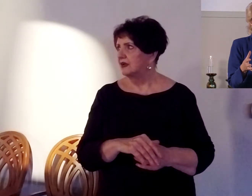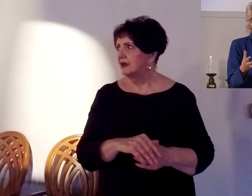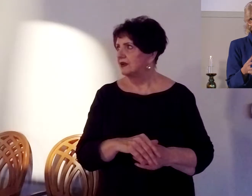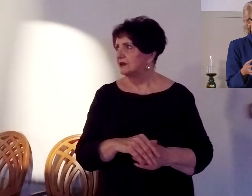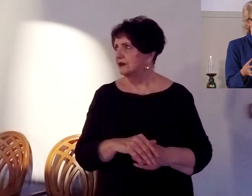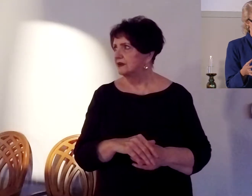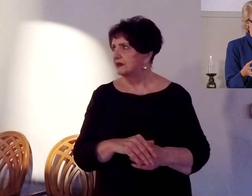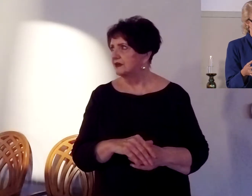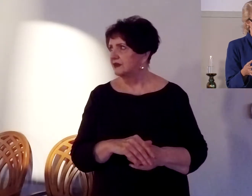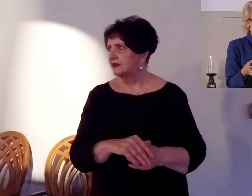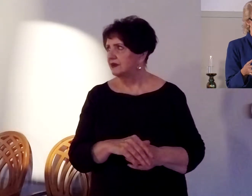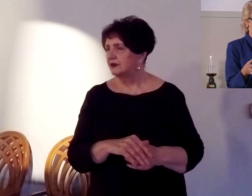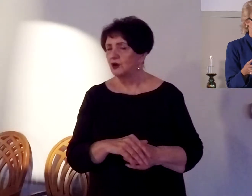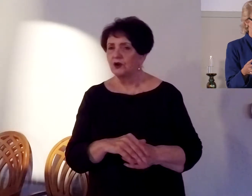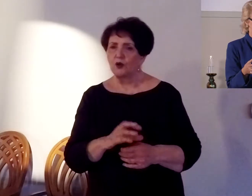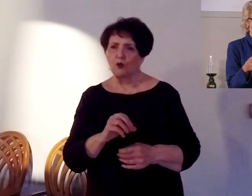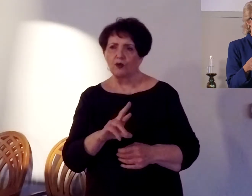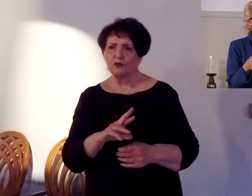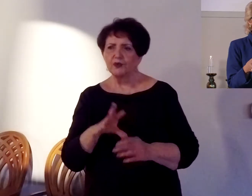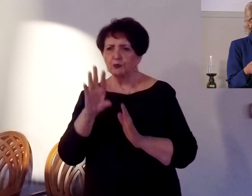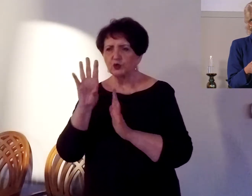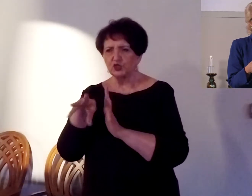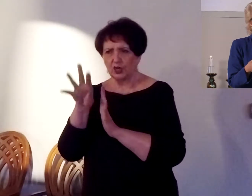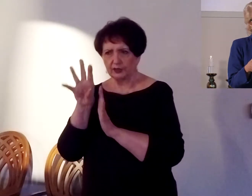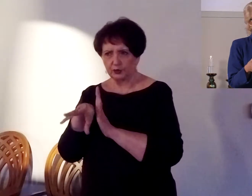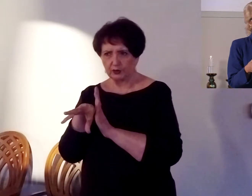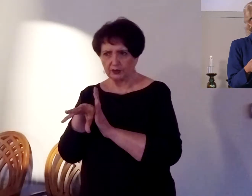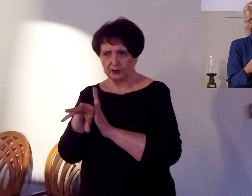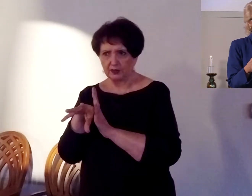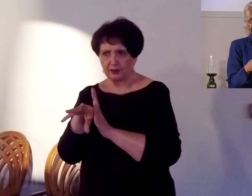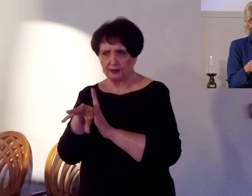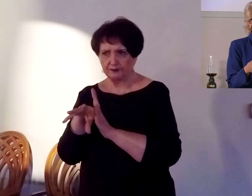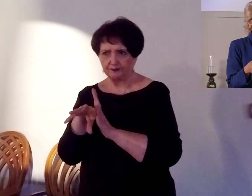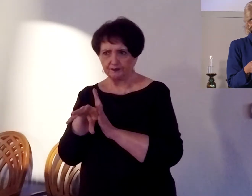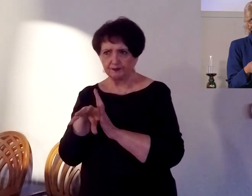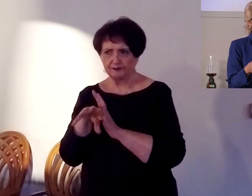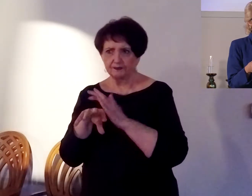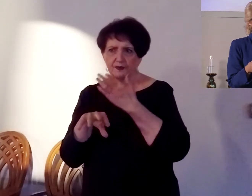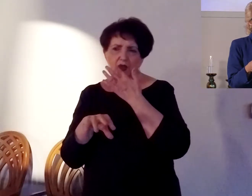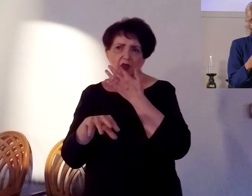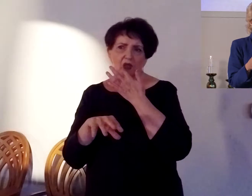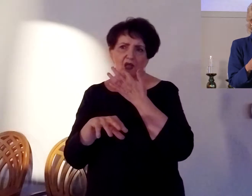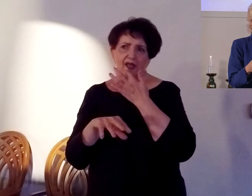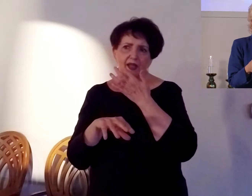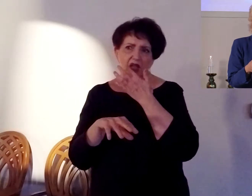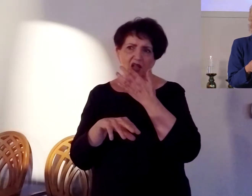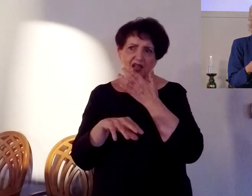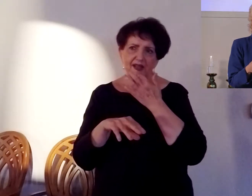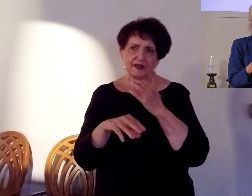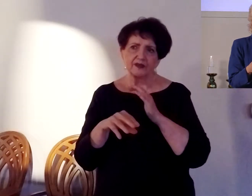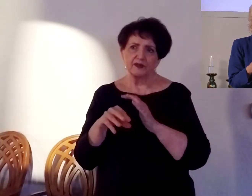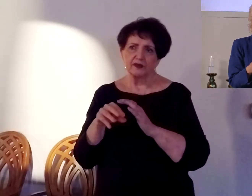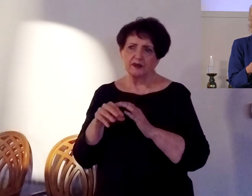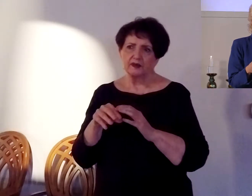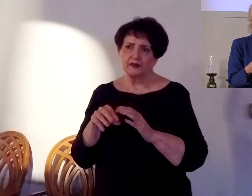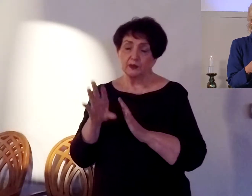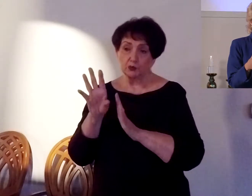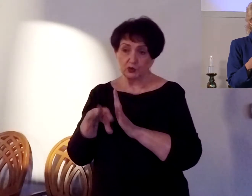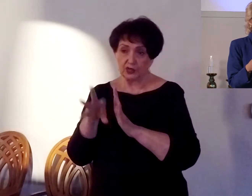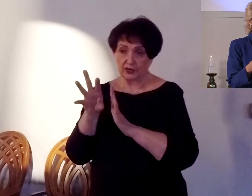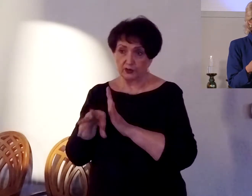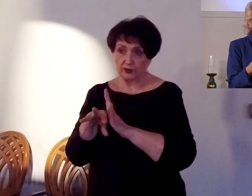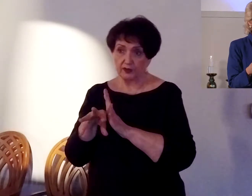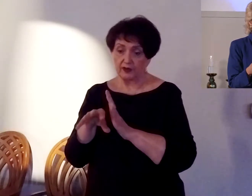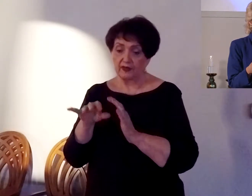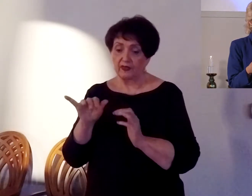or the film projector, really. It's not the film canister, it's really the film projector. The film projector is the